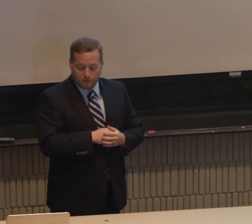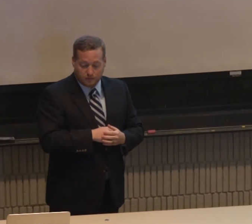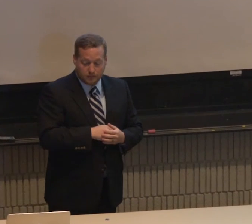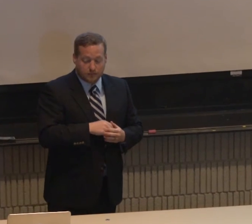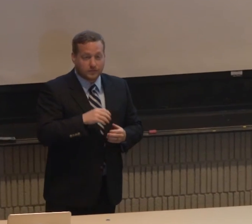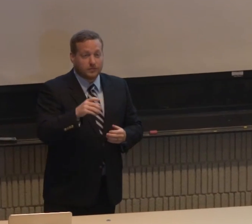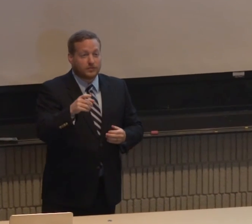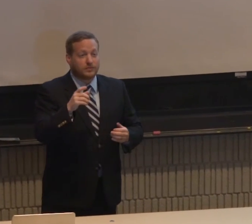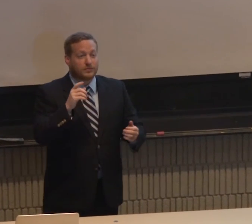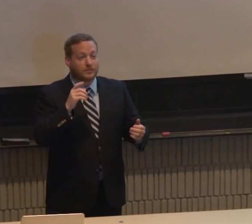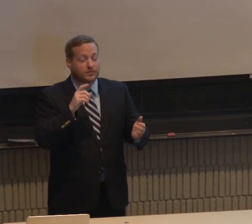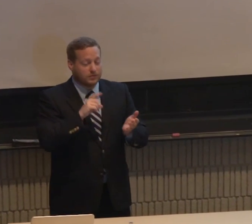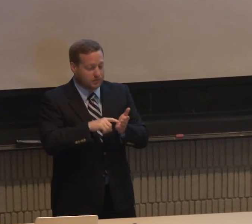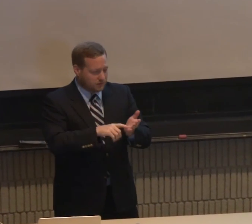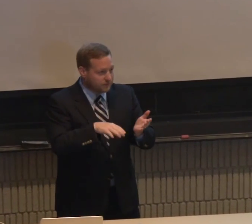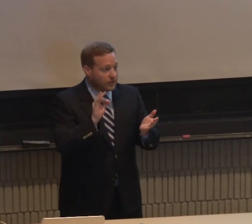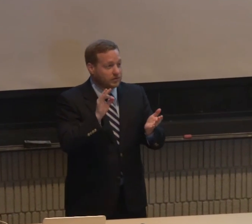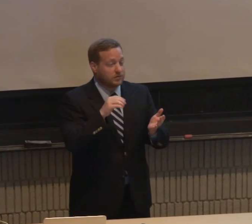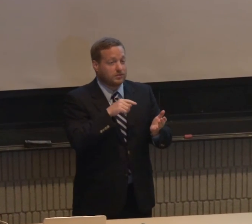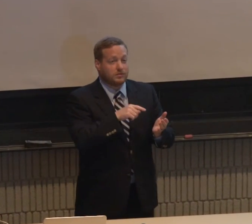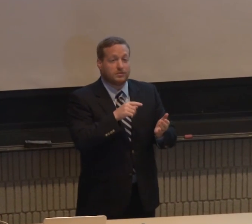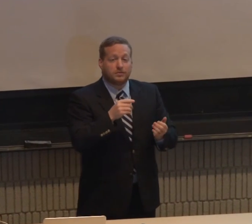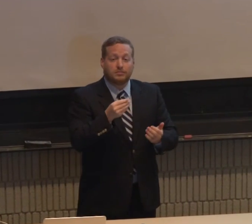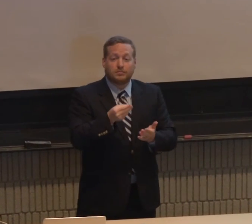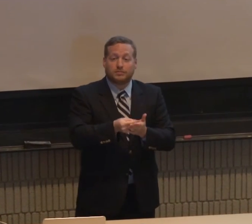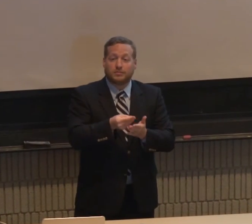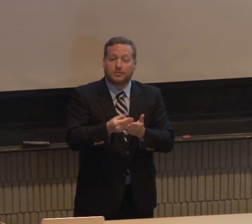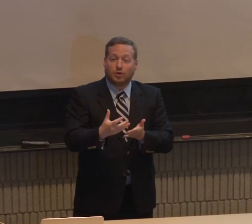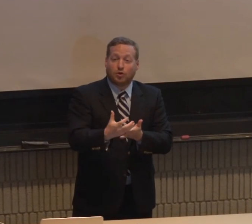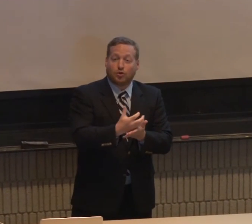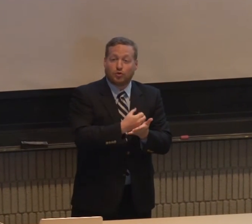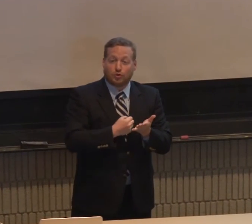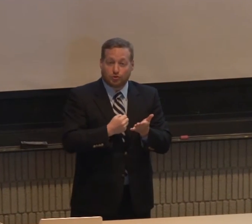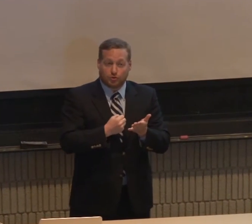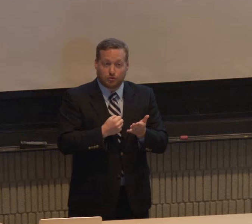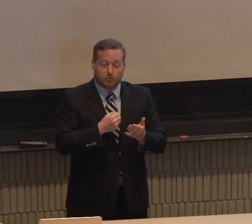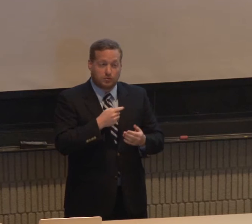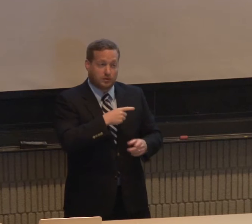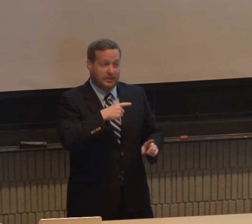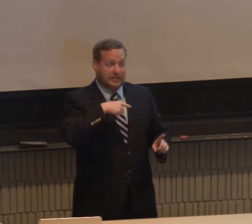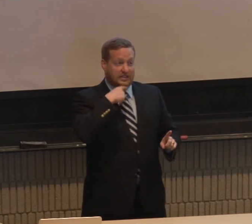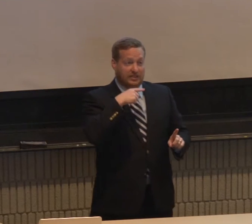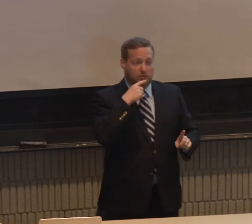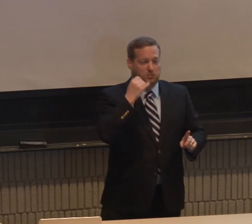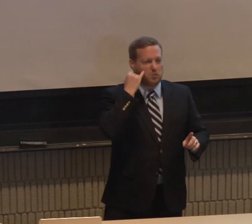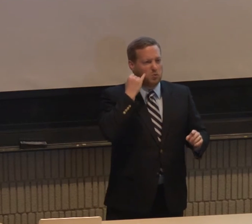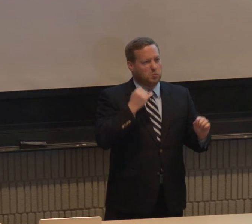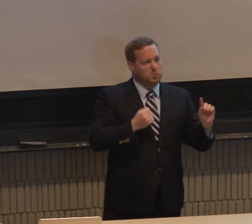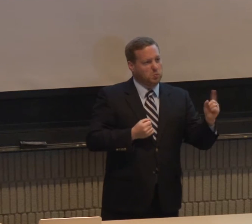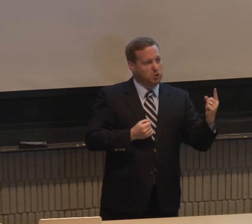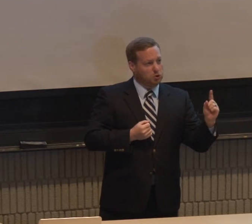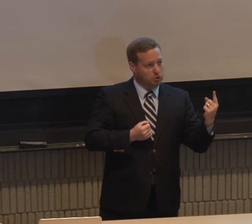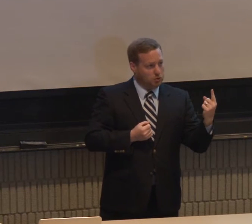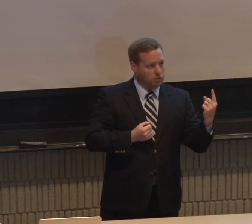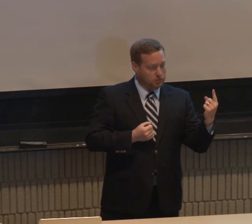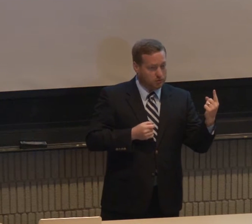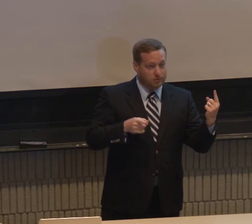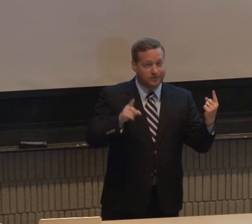very underemployed. Research has found that the money that if